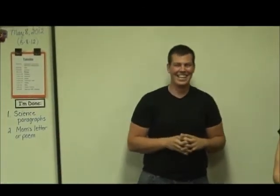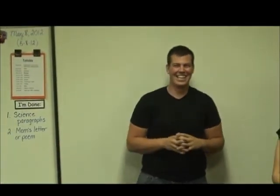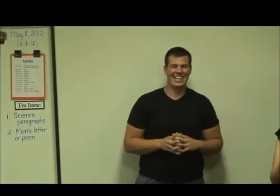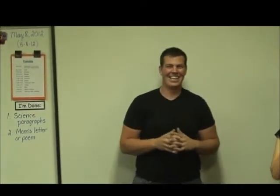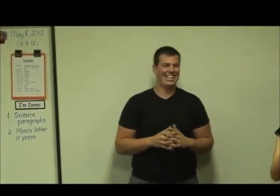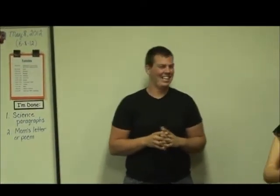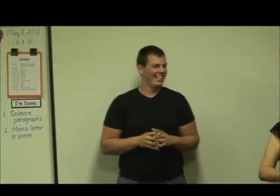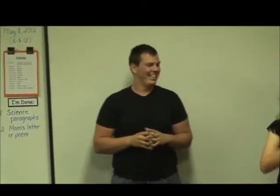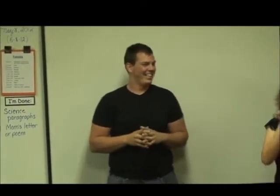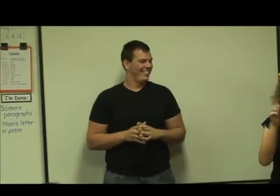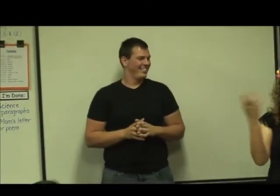now. I told you he was taller.